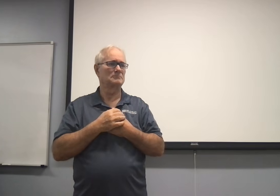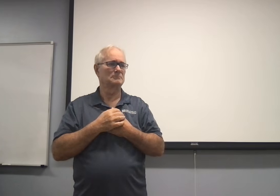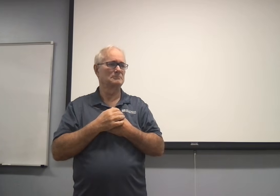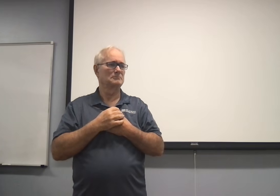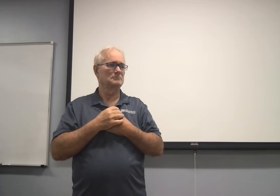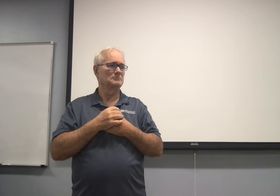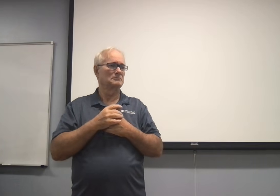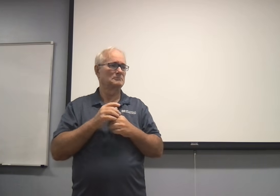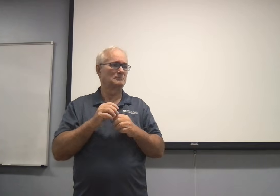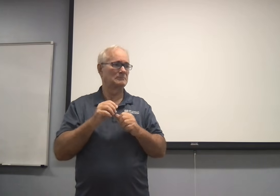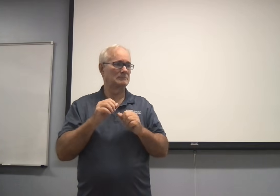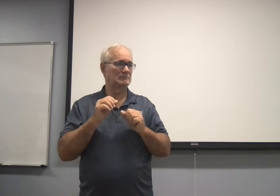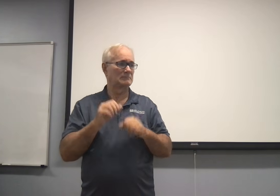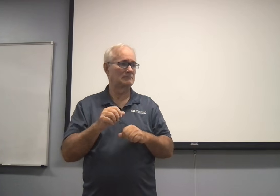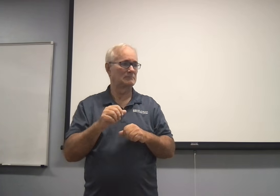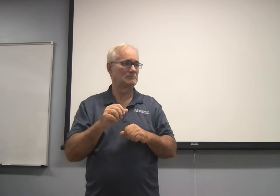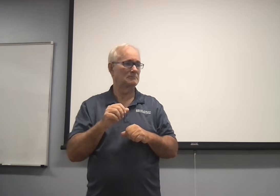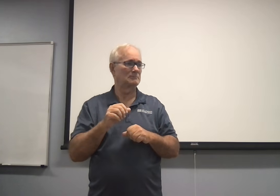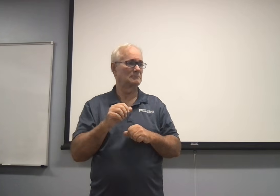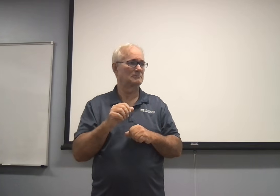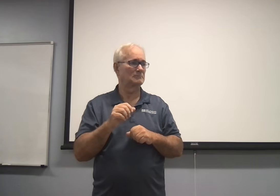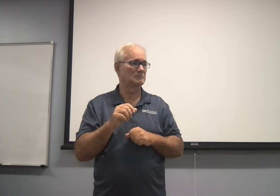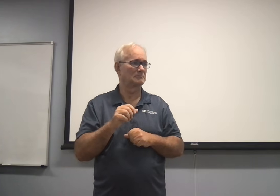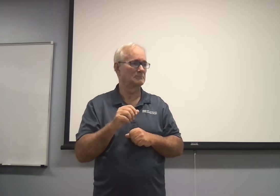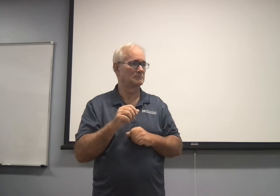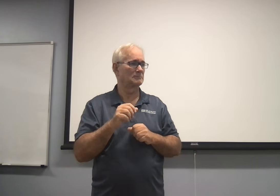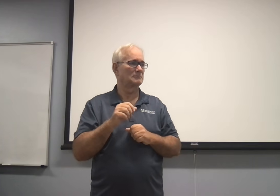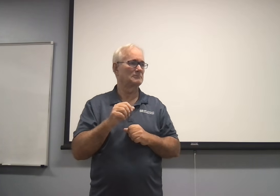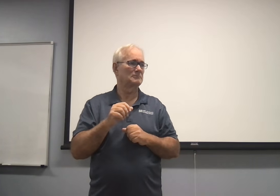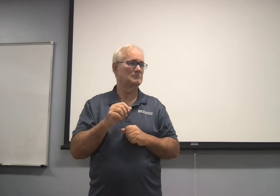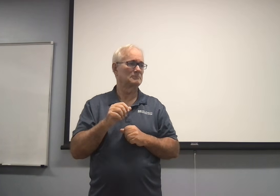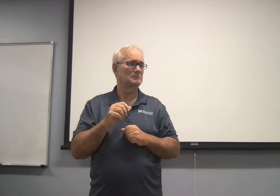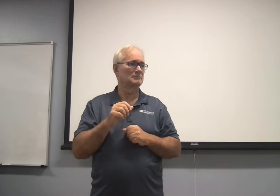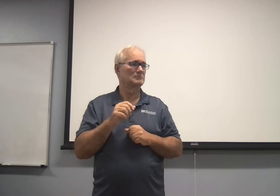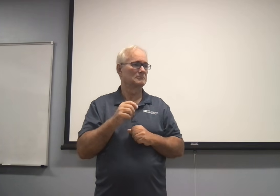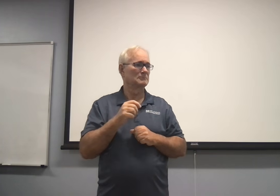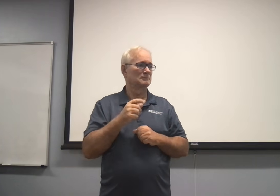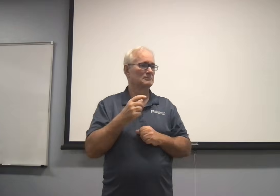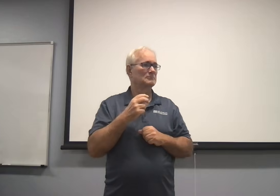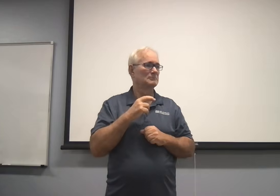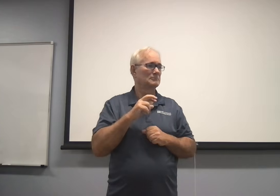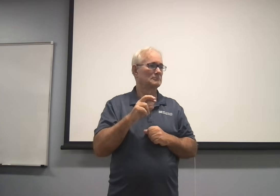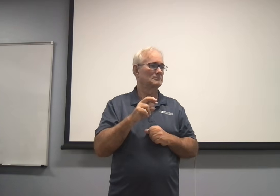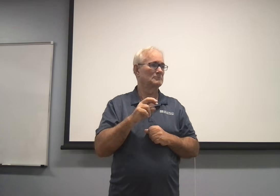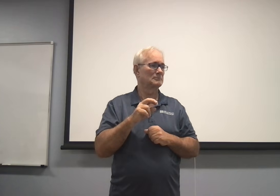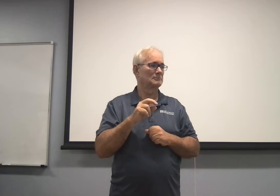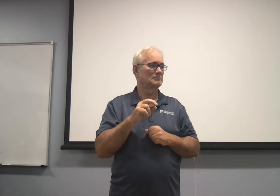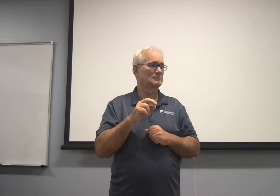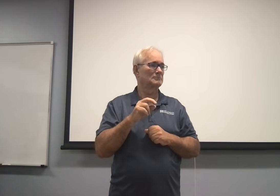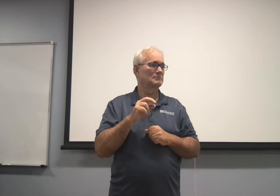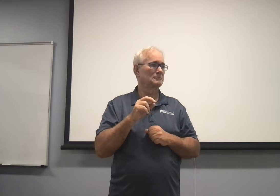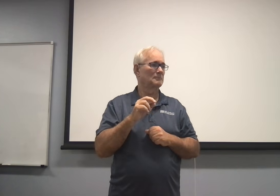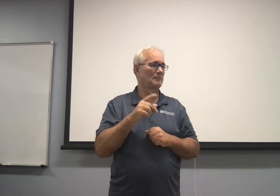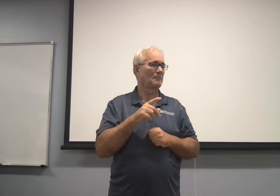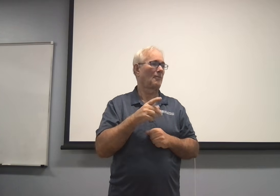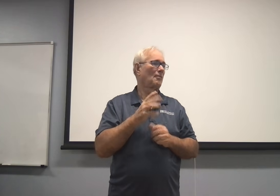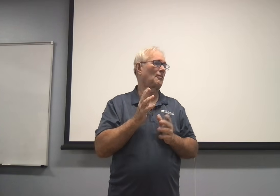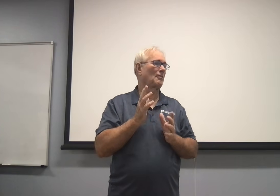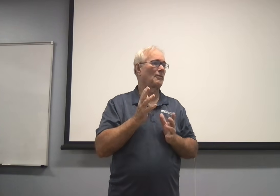as in as a transition by maybe putting your eyebrows up when you do that? Is that acceptable?